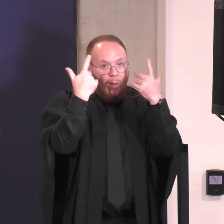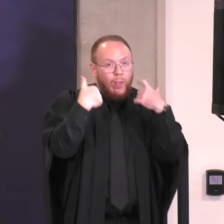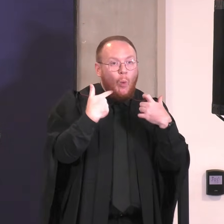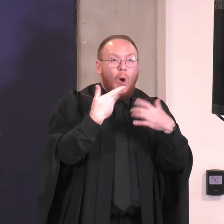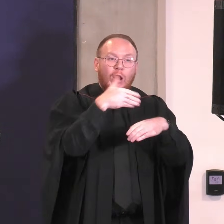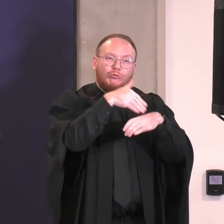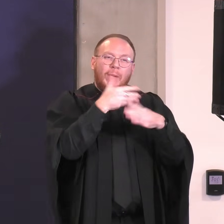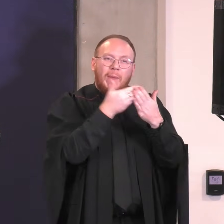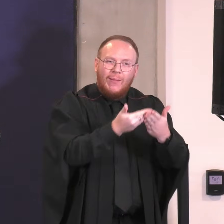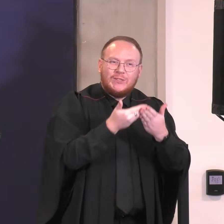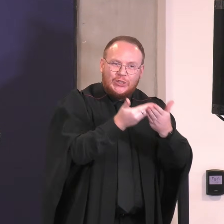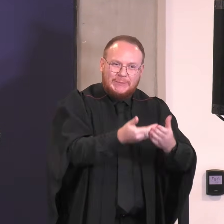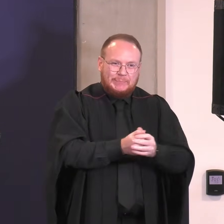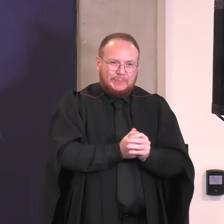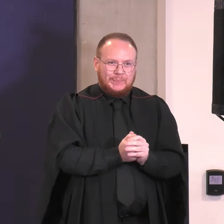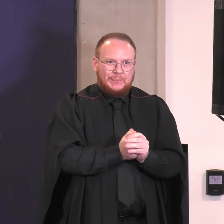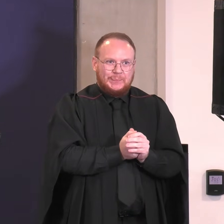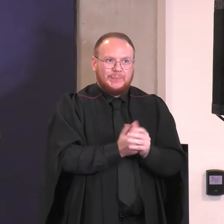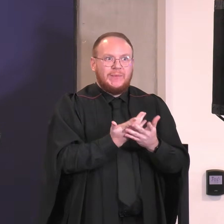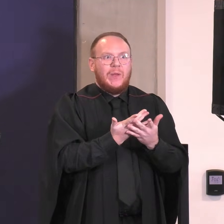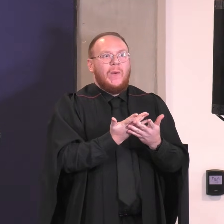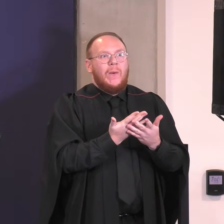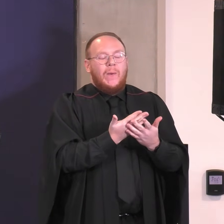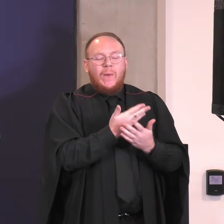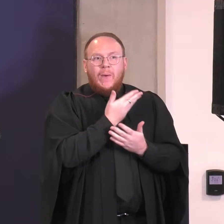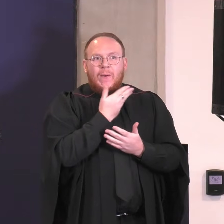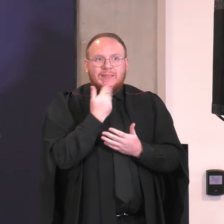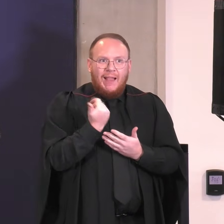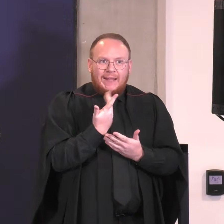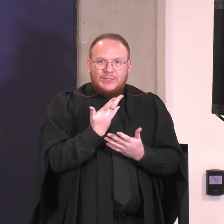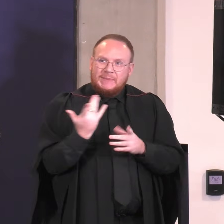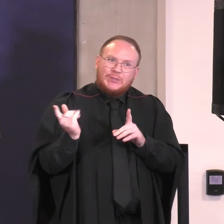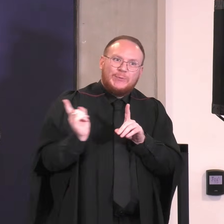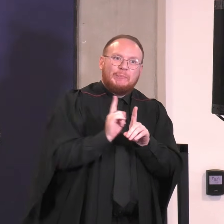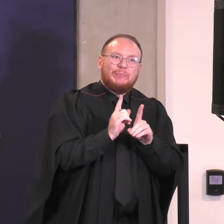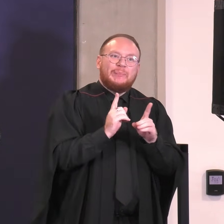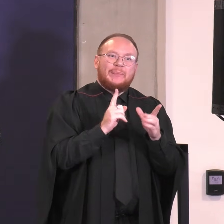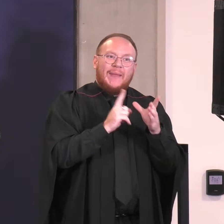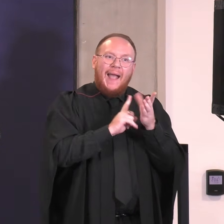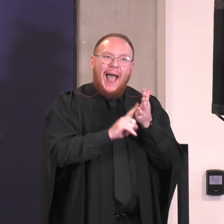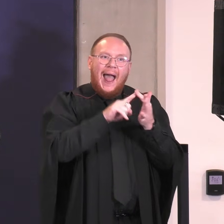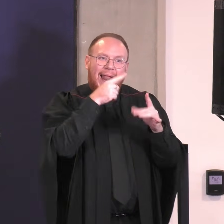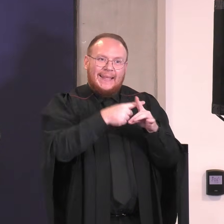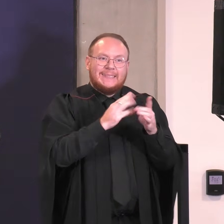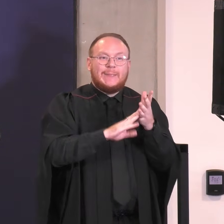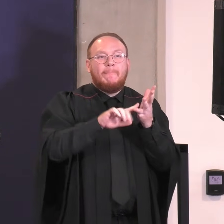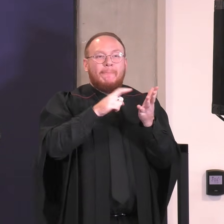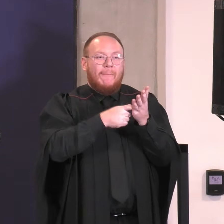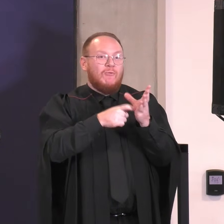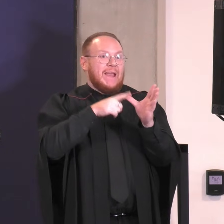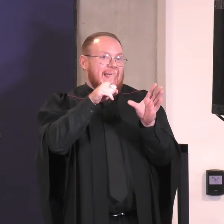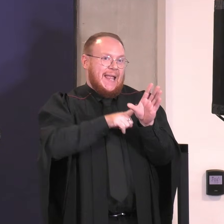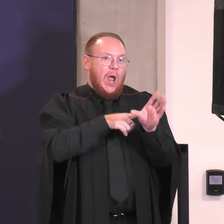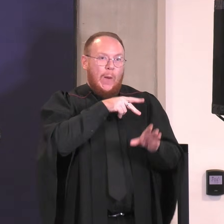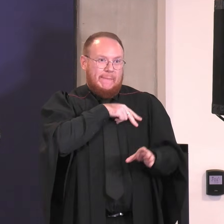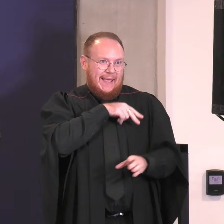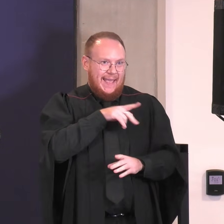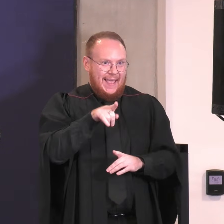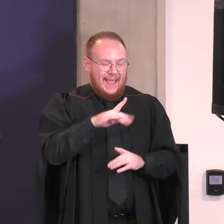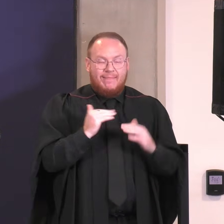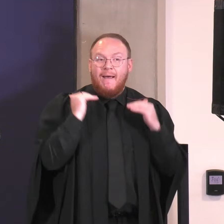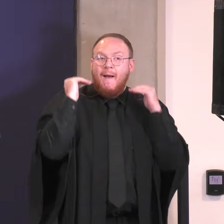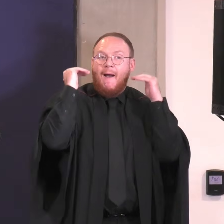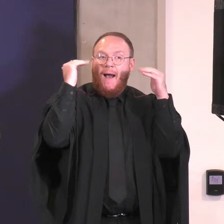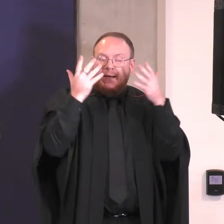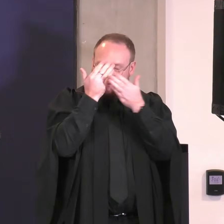Criminology. We are delighted to be joined also by Alex Murray, OBE, who receives the highest honour, the Award of Honorary